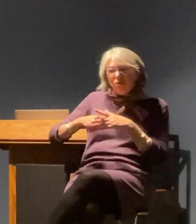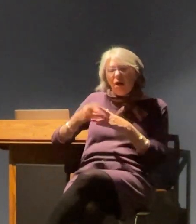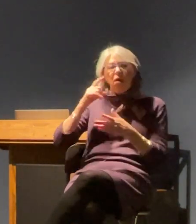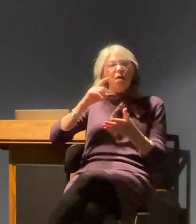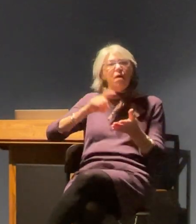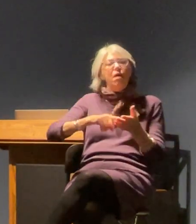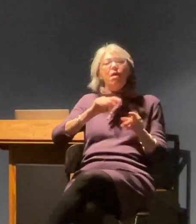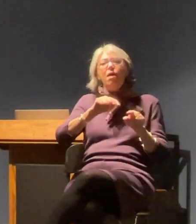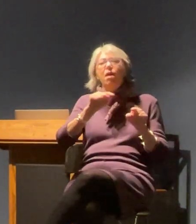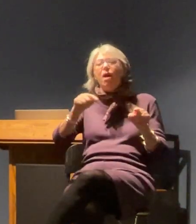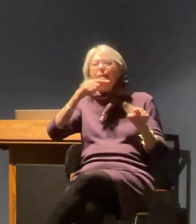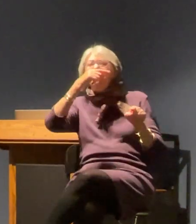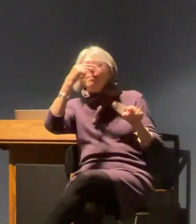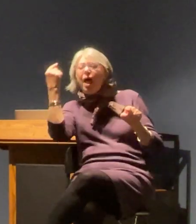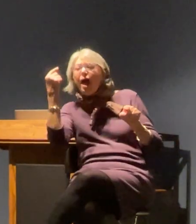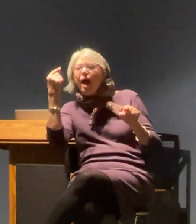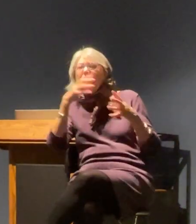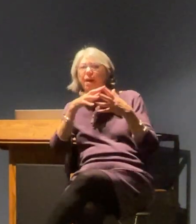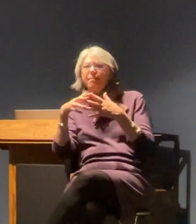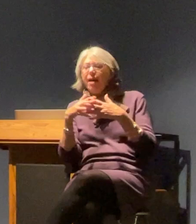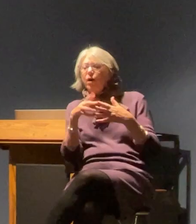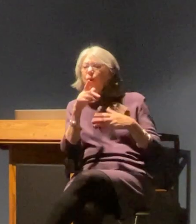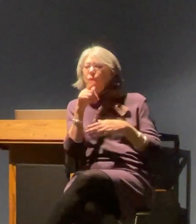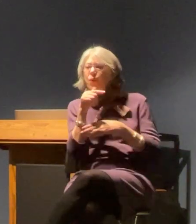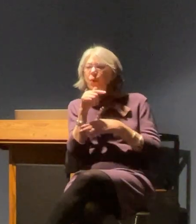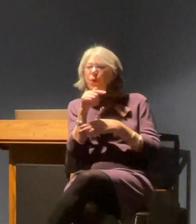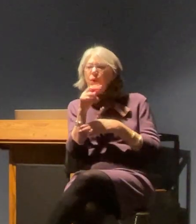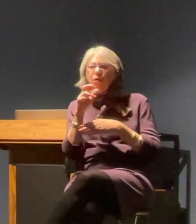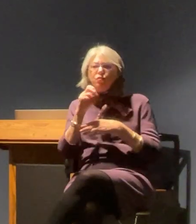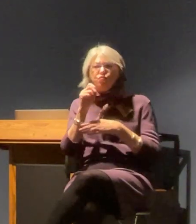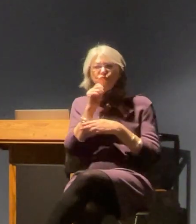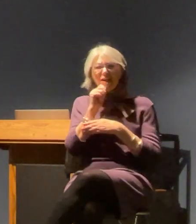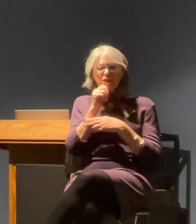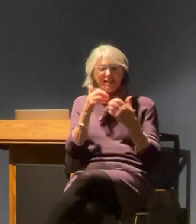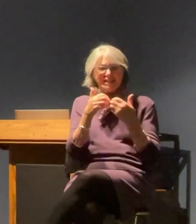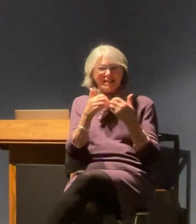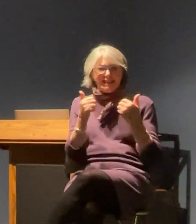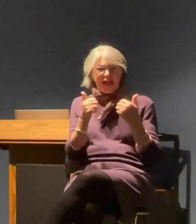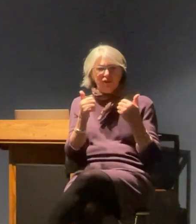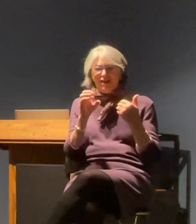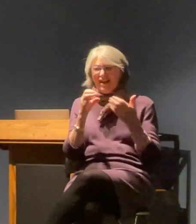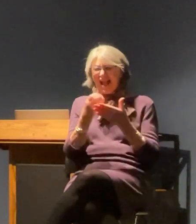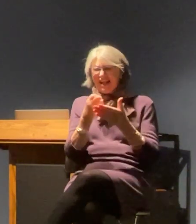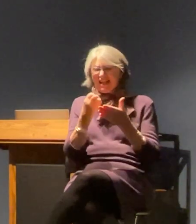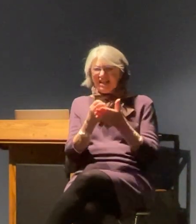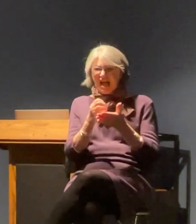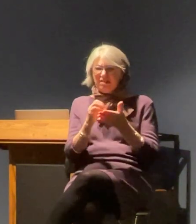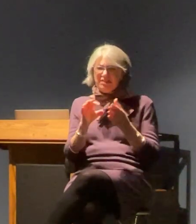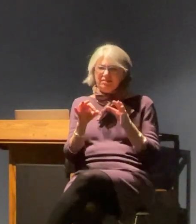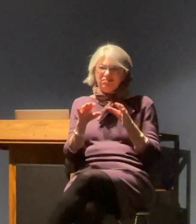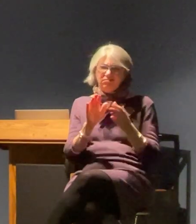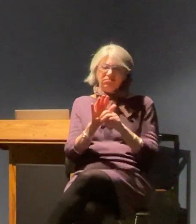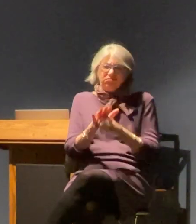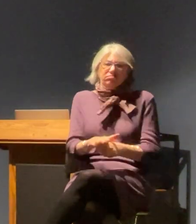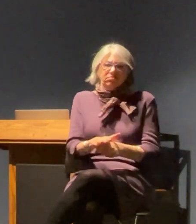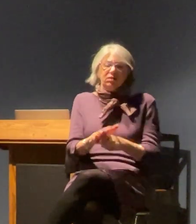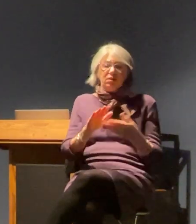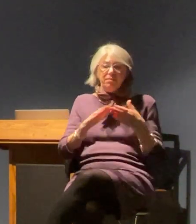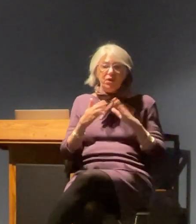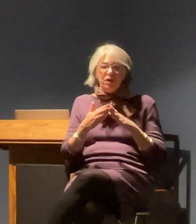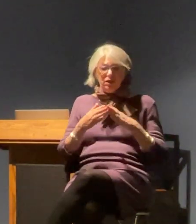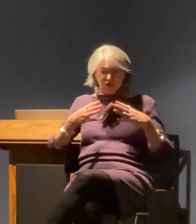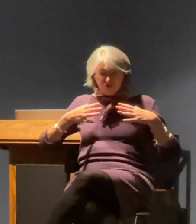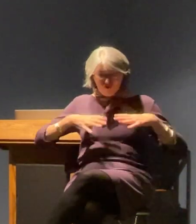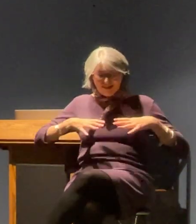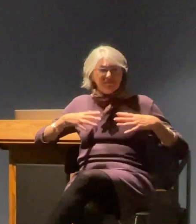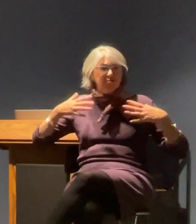see Black Americans who were in racially segregated, economically disadvantaged communities dressing